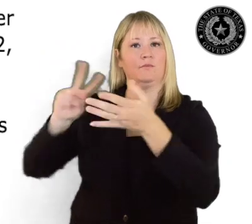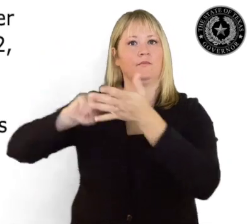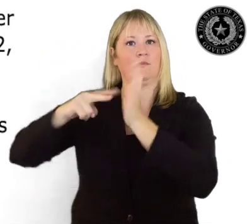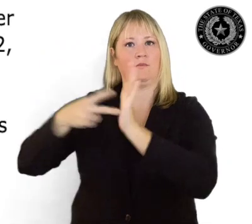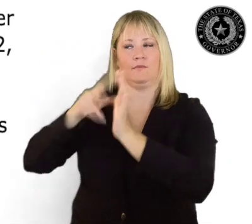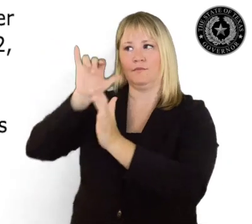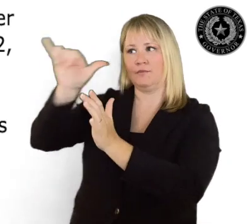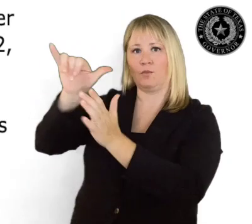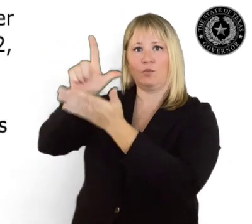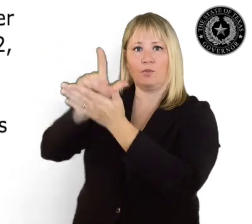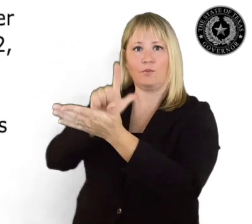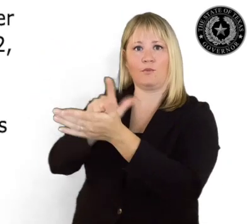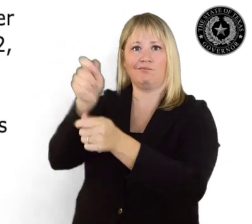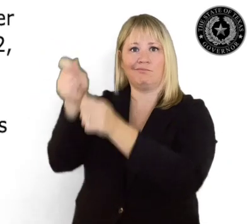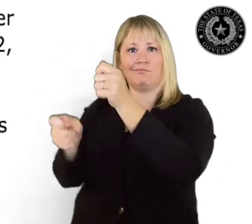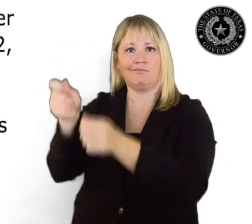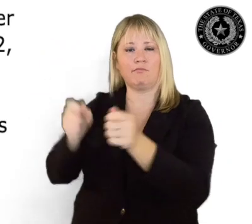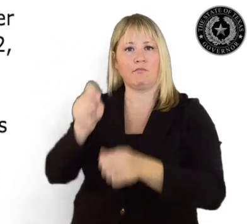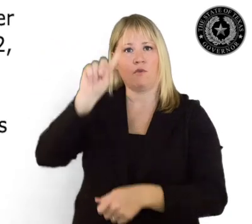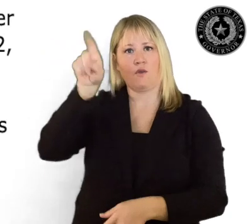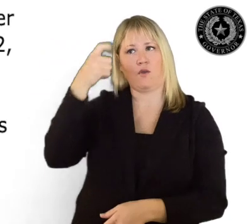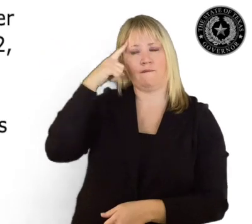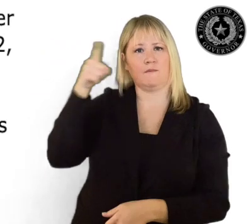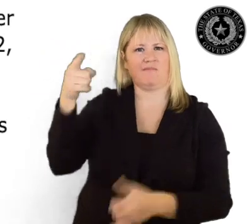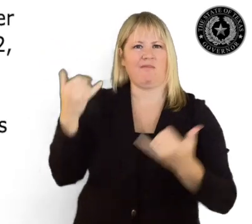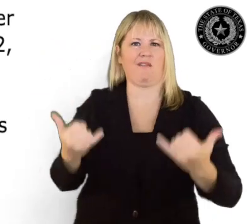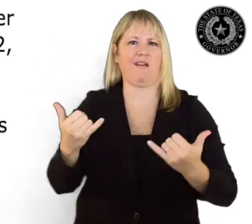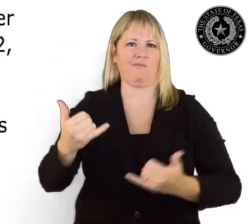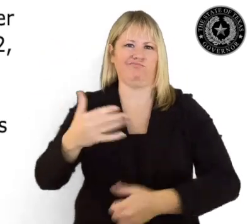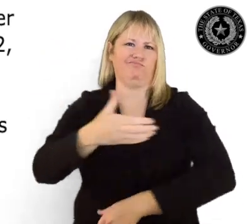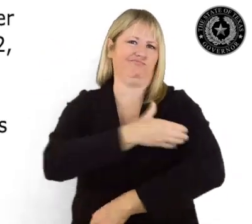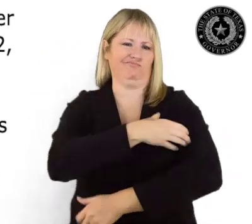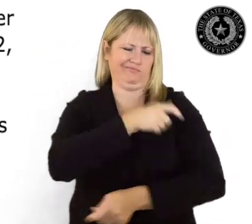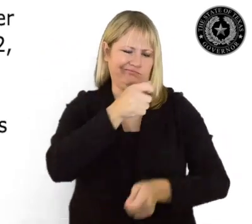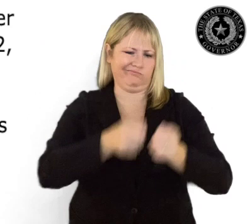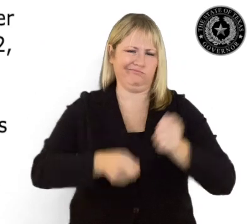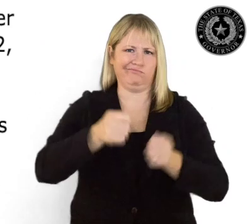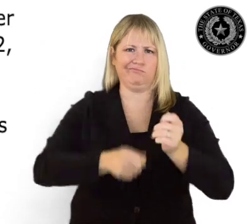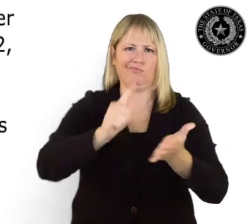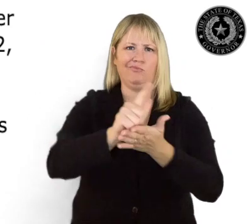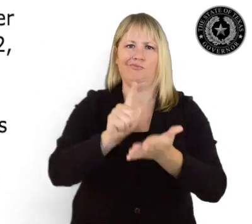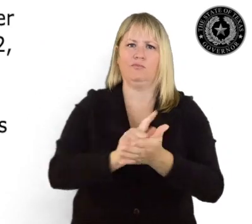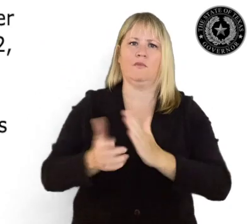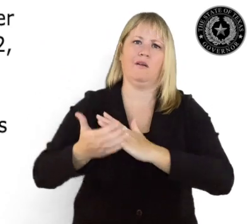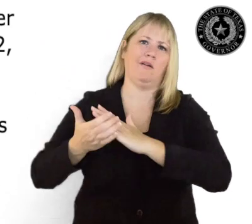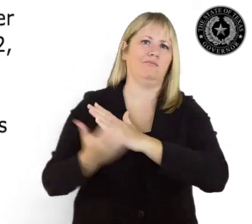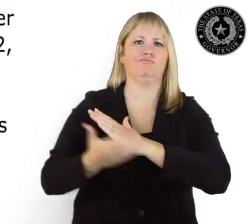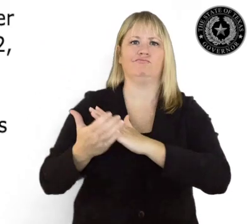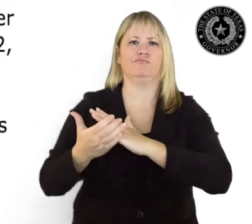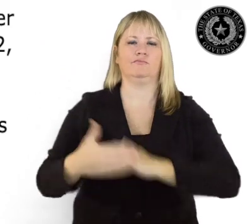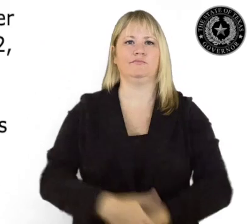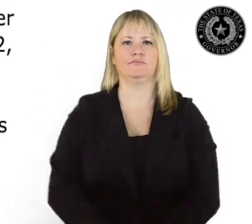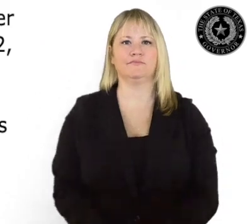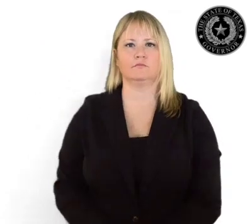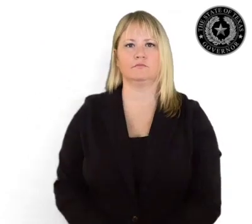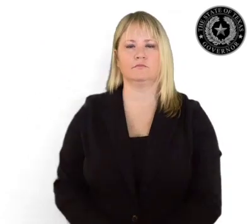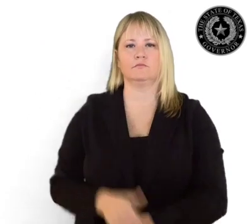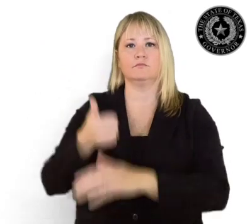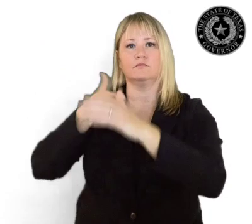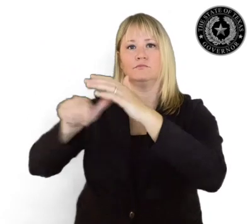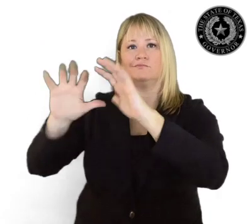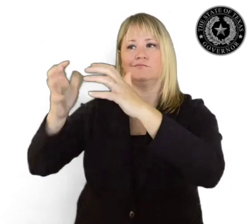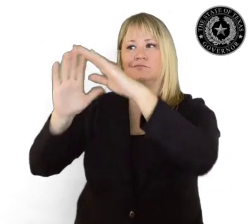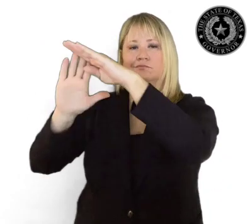418.012, the governor may issue executive orders having the force and effect of law, and